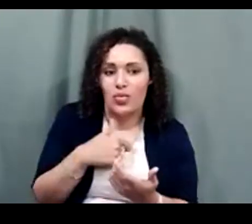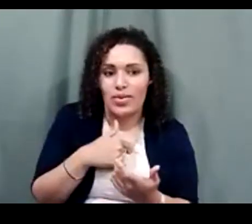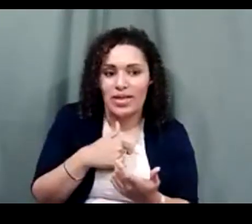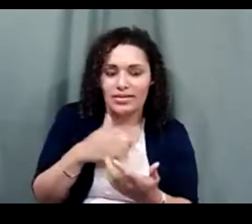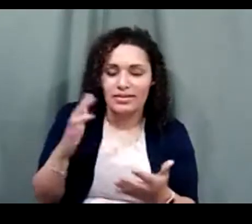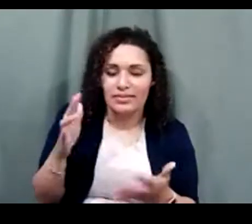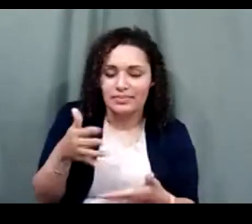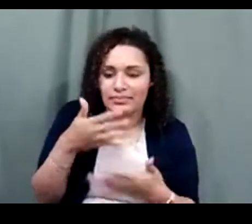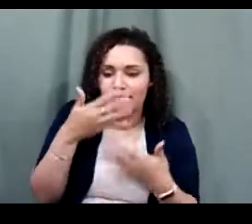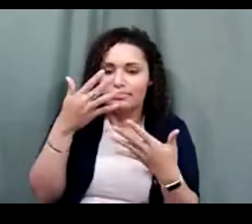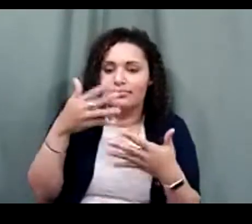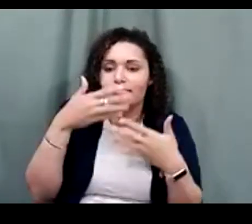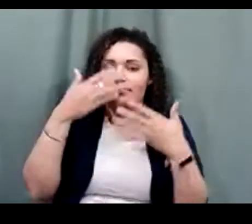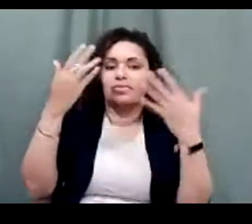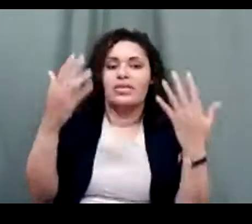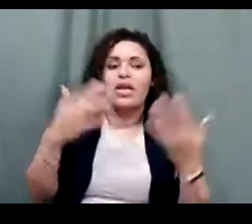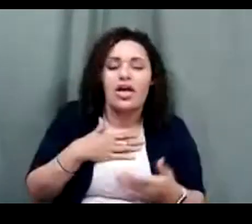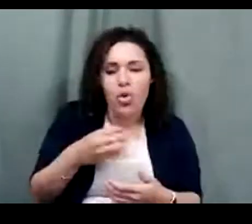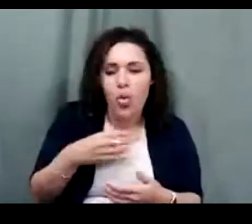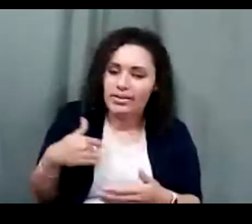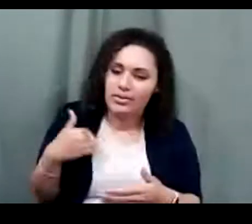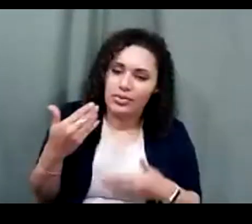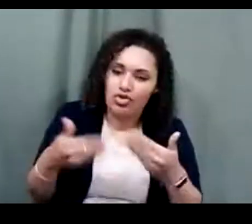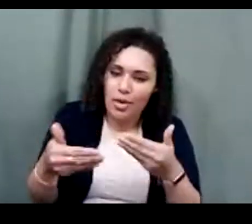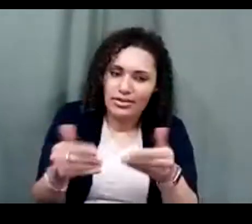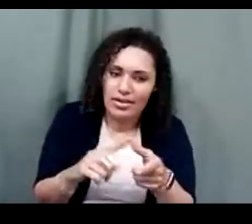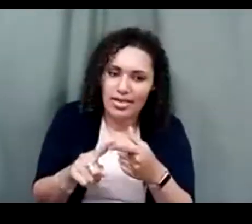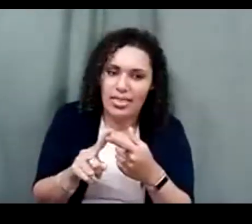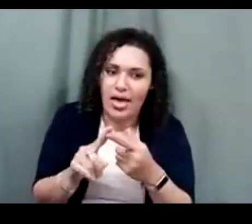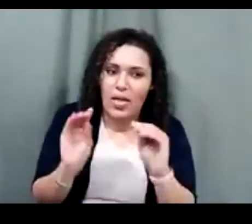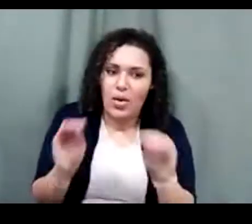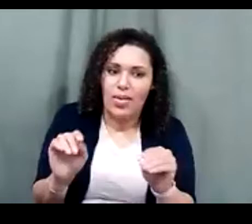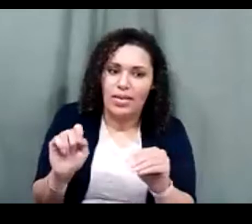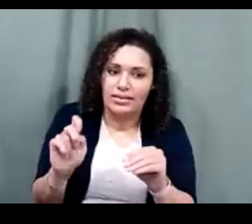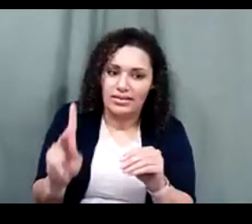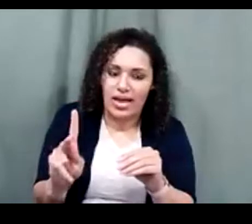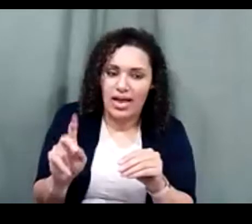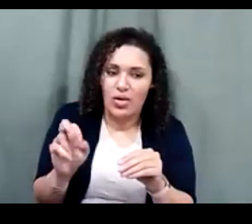smell of wine much more. The whites, we go through this process and then they kind of go into the tank and sit or go into